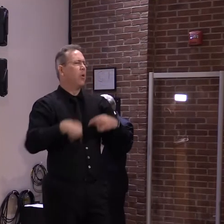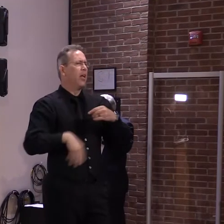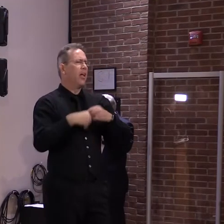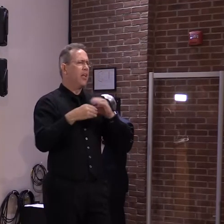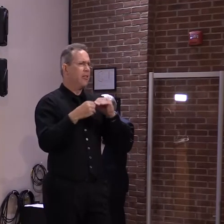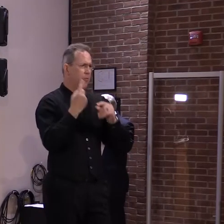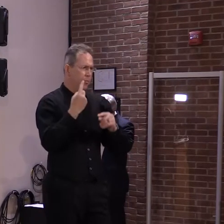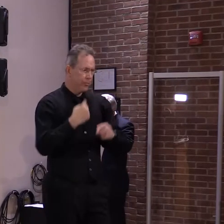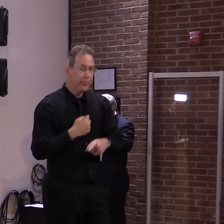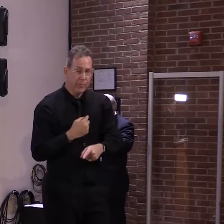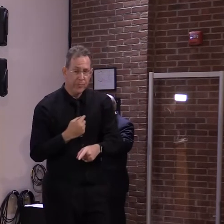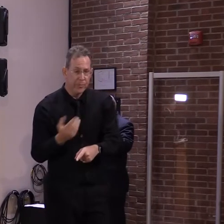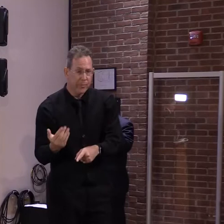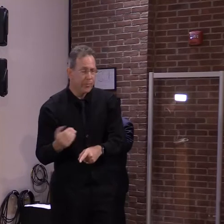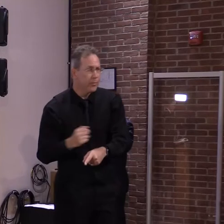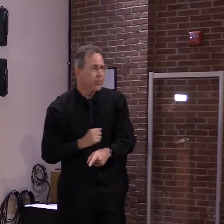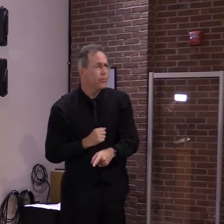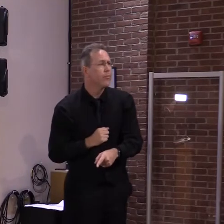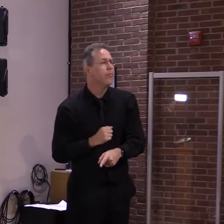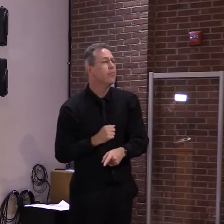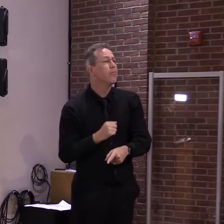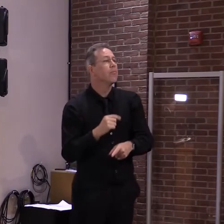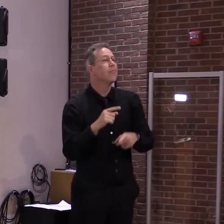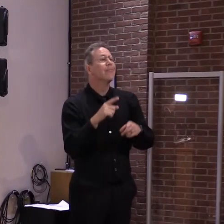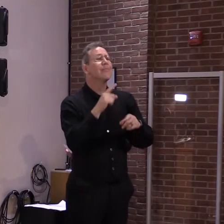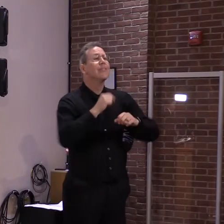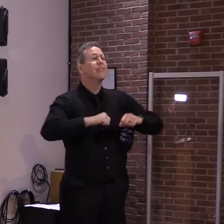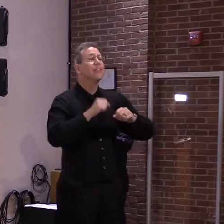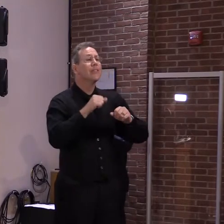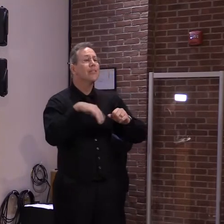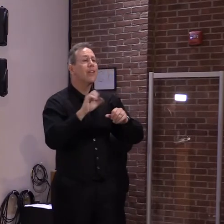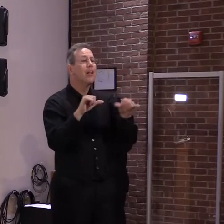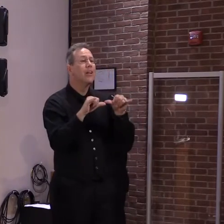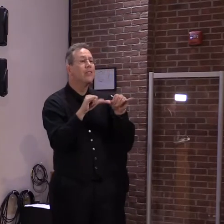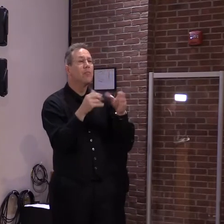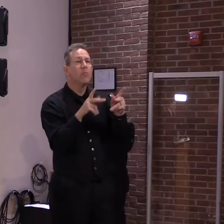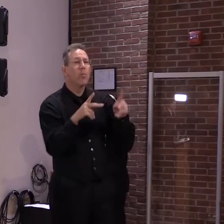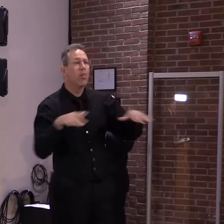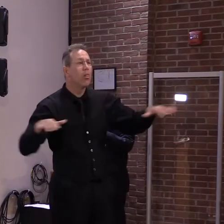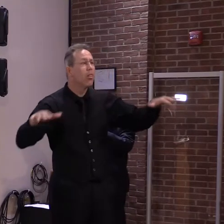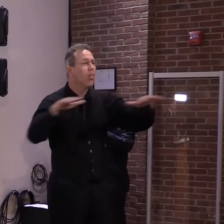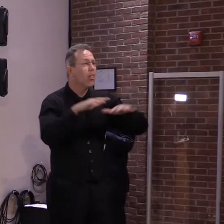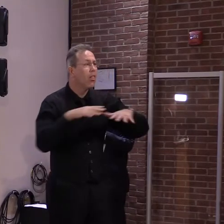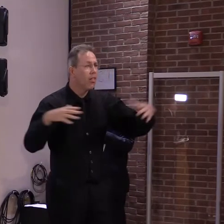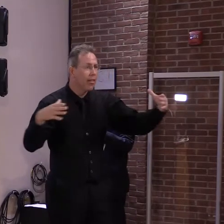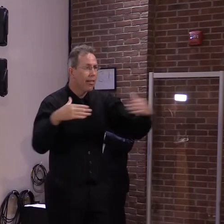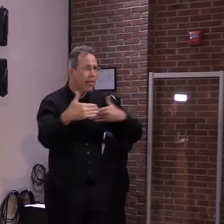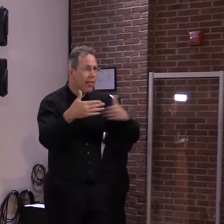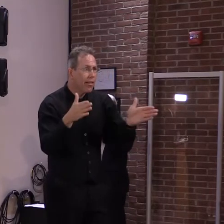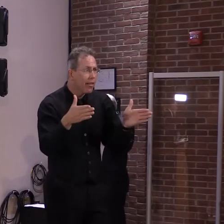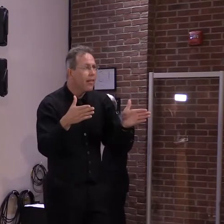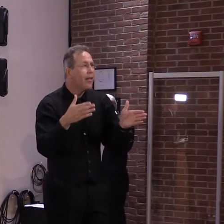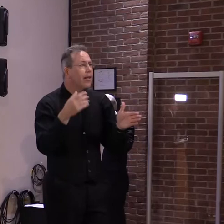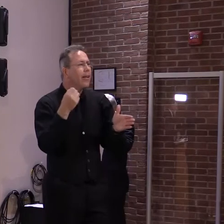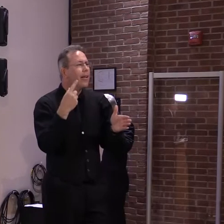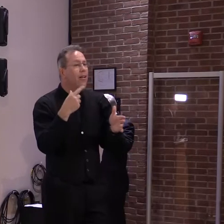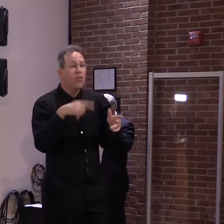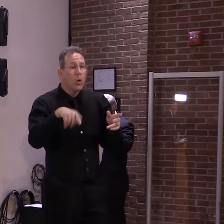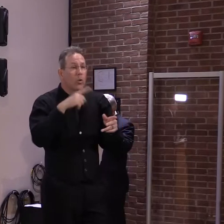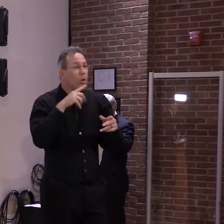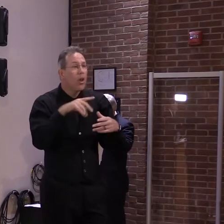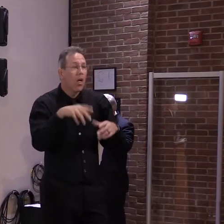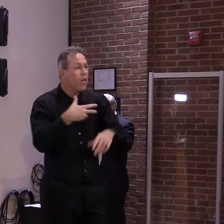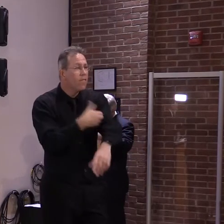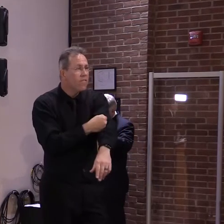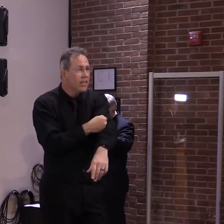to gatherings. You know, we're at 100 for unvaccinated people, one person for 100 square feet up to 150, and